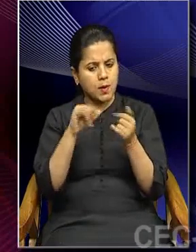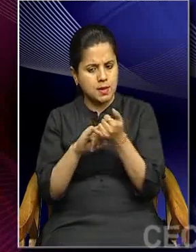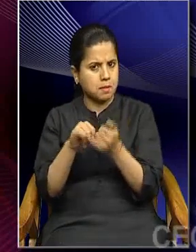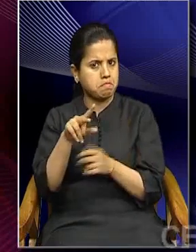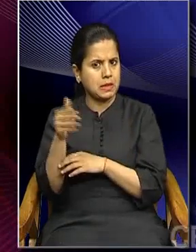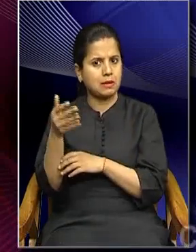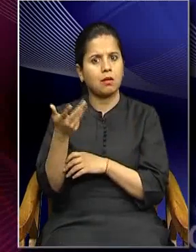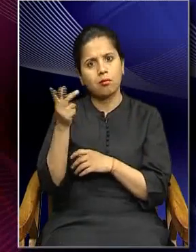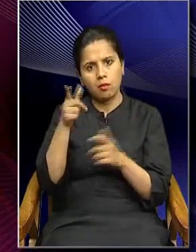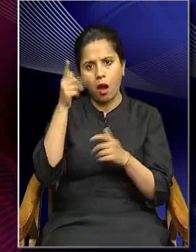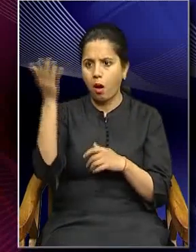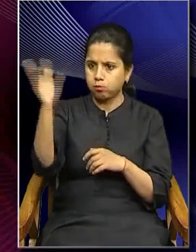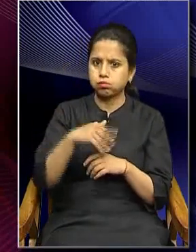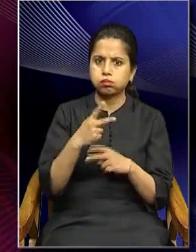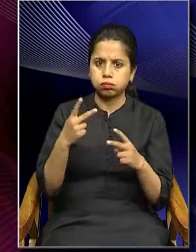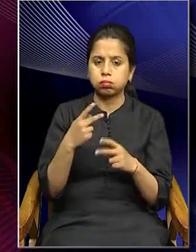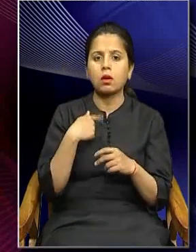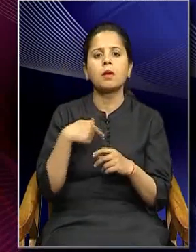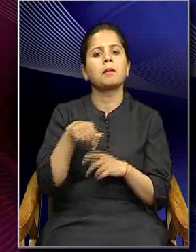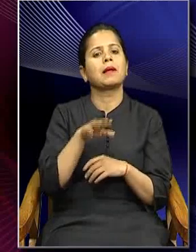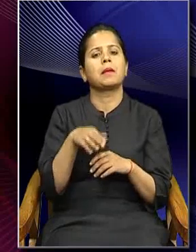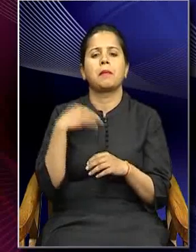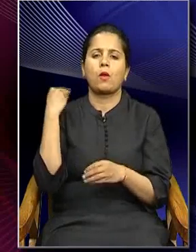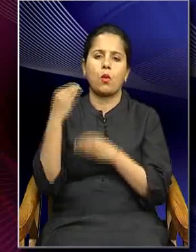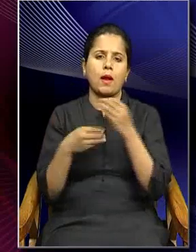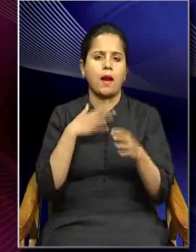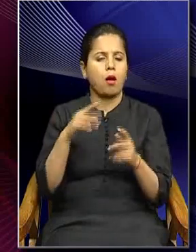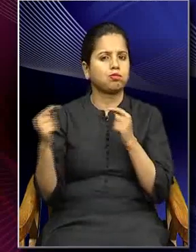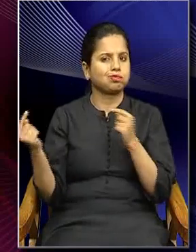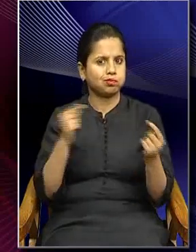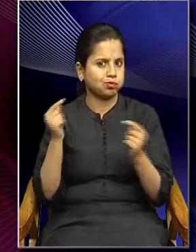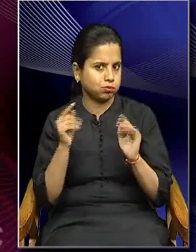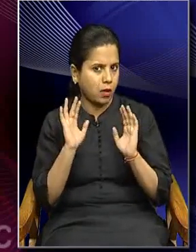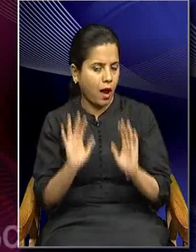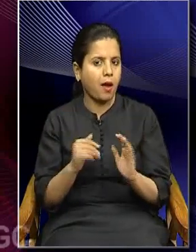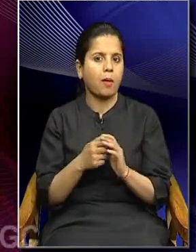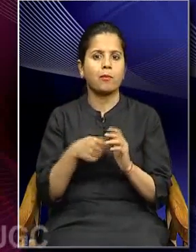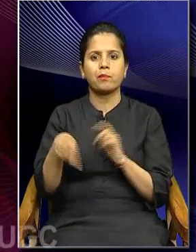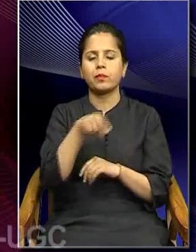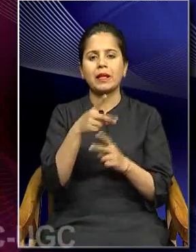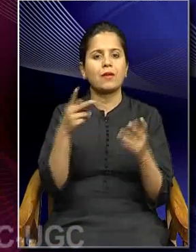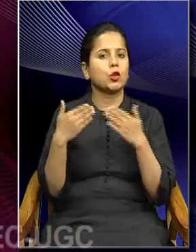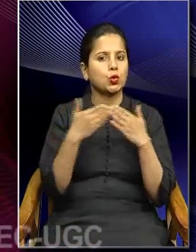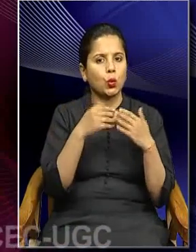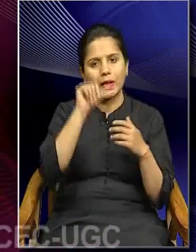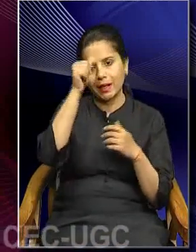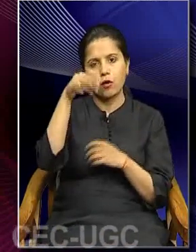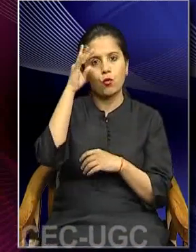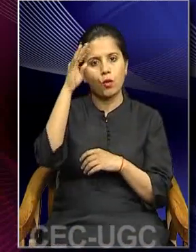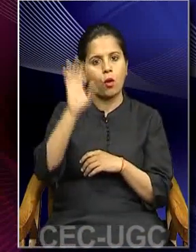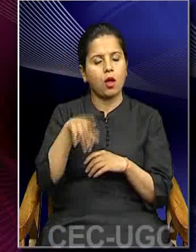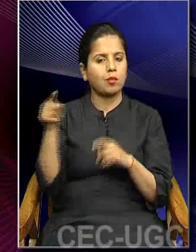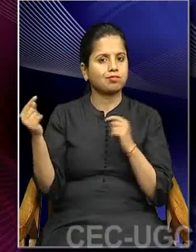And we all know that there has been a tradition of debate among the different schools of Indian philosophy.